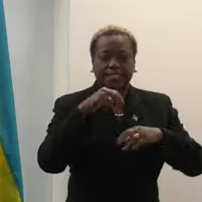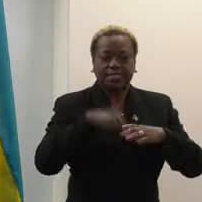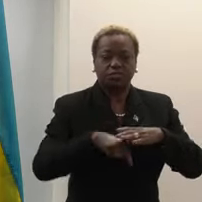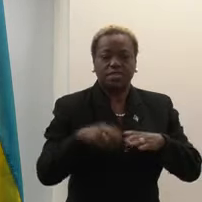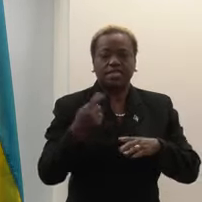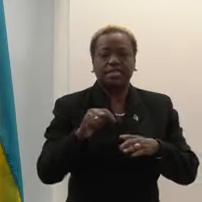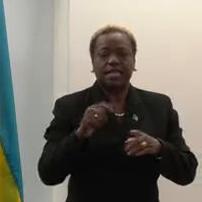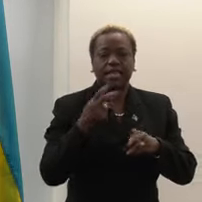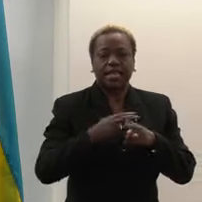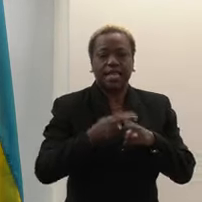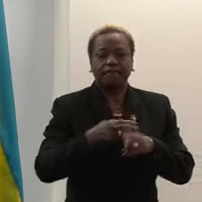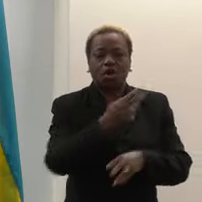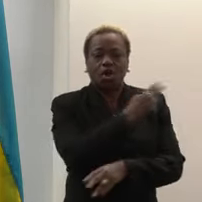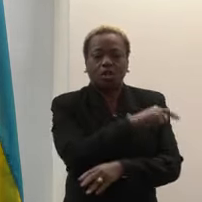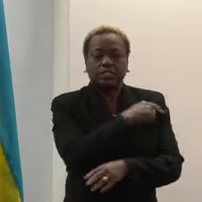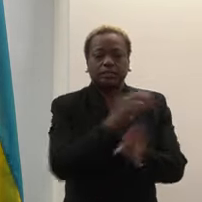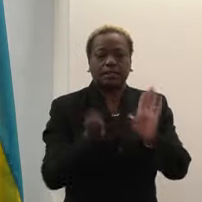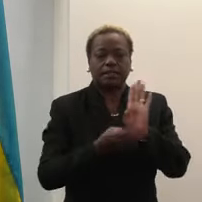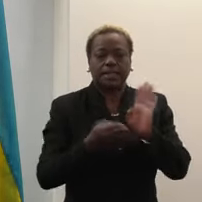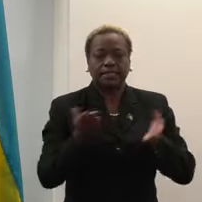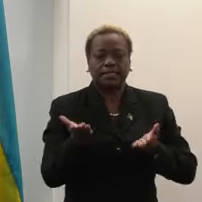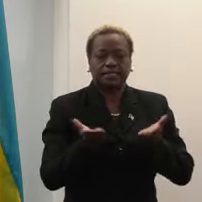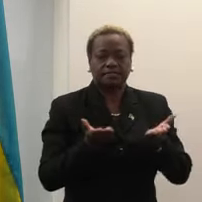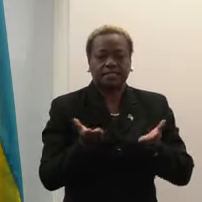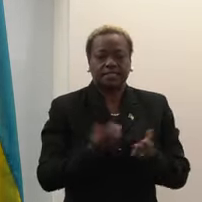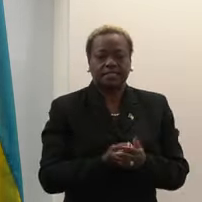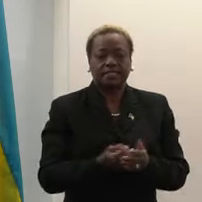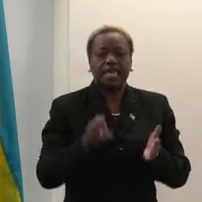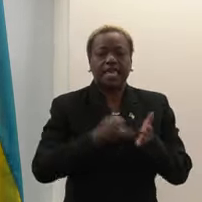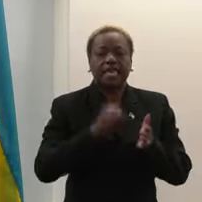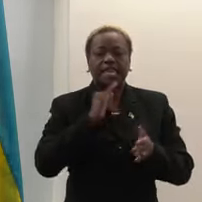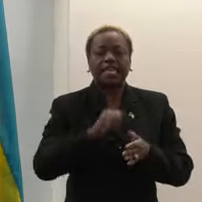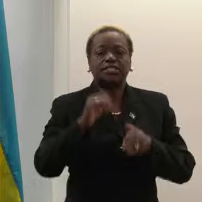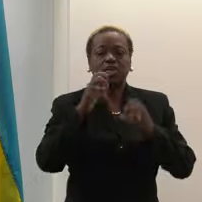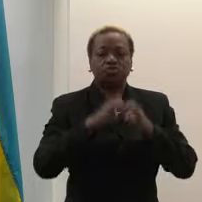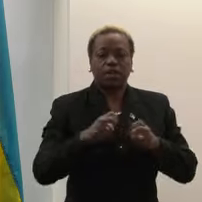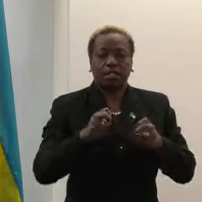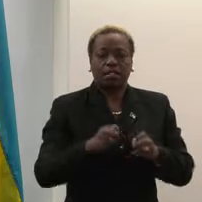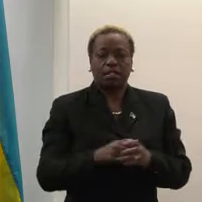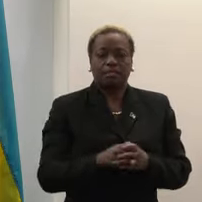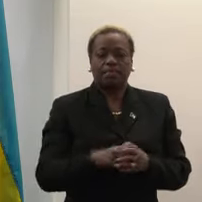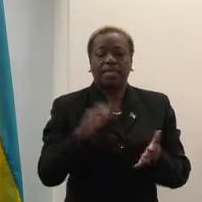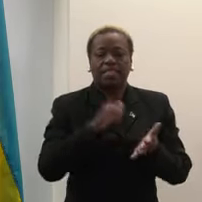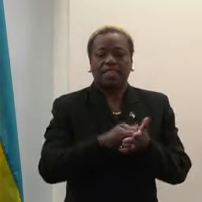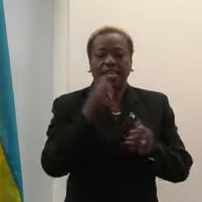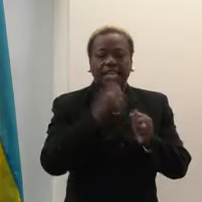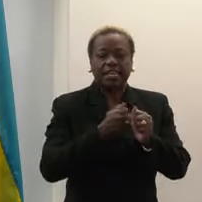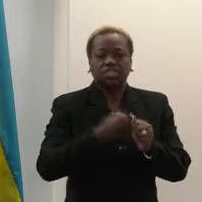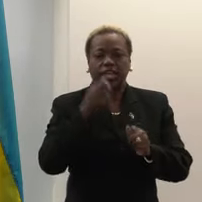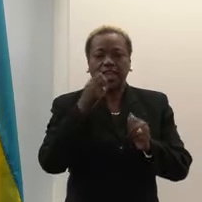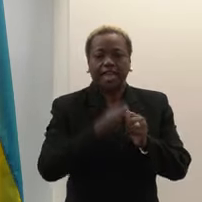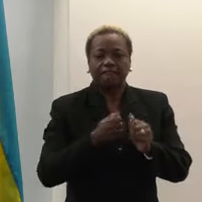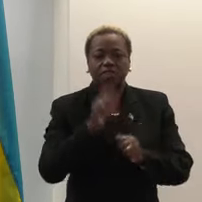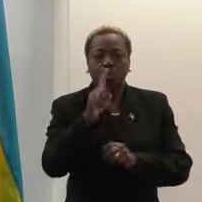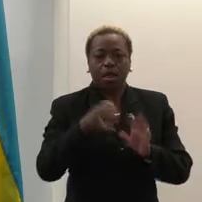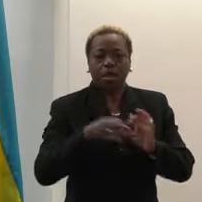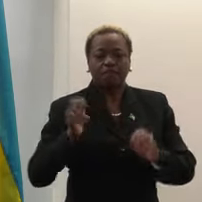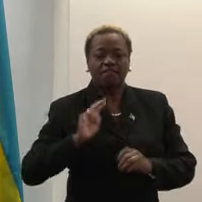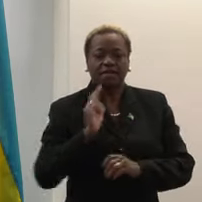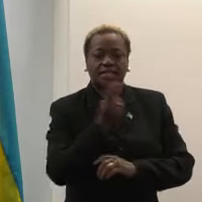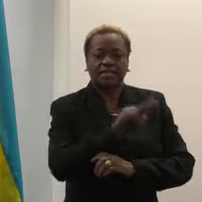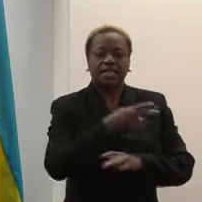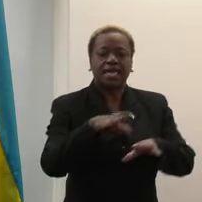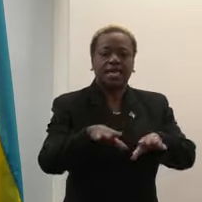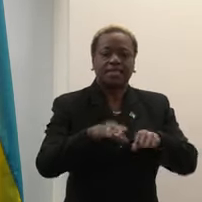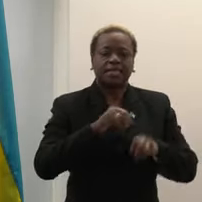for hospital-based services. It is critical that each and every one of us